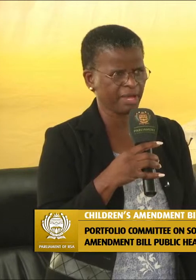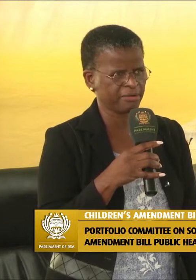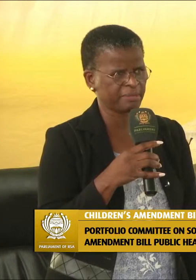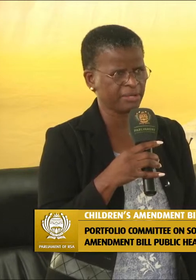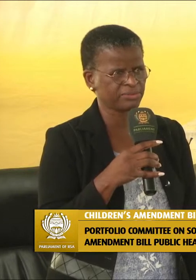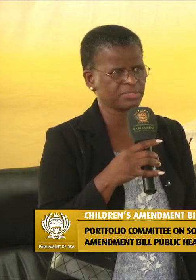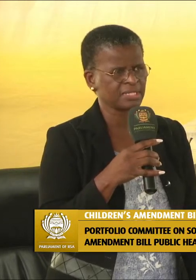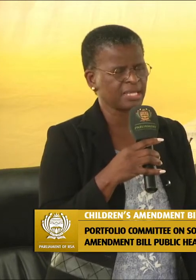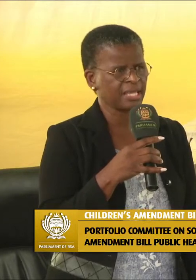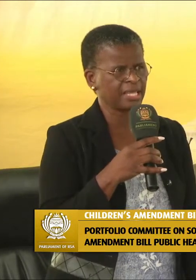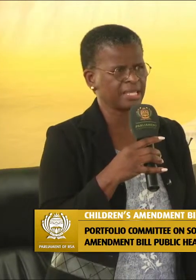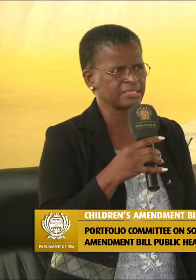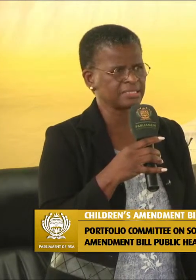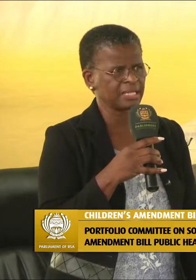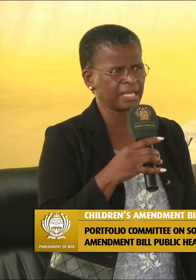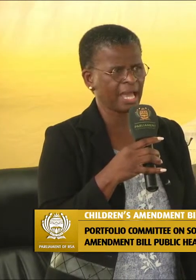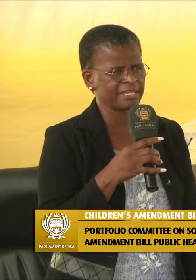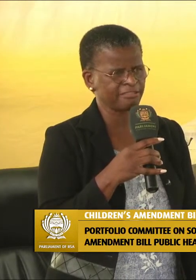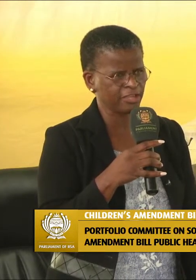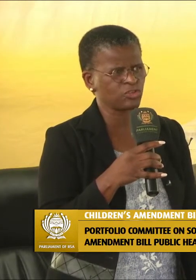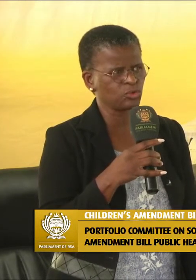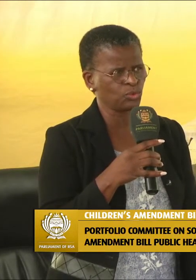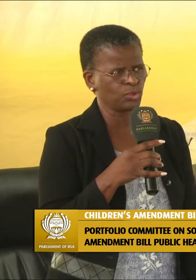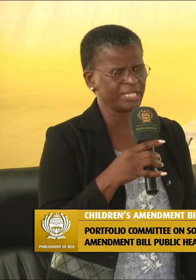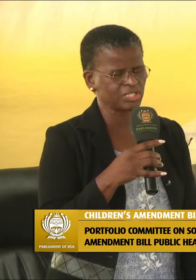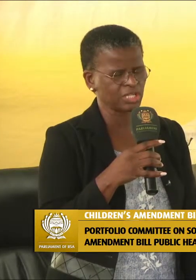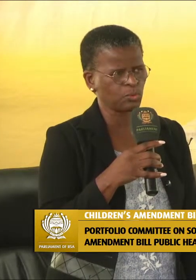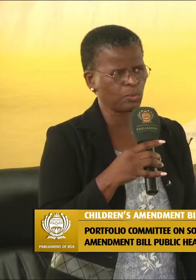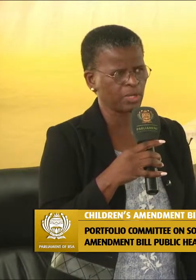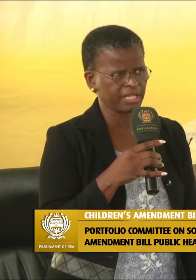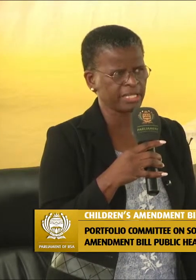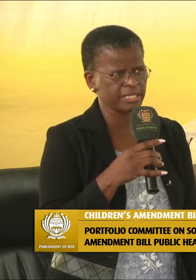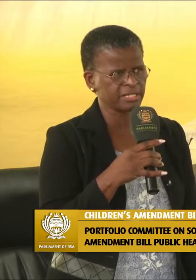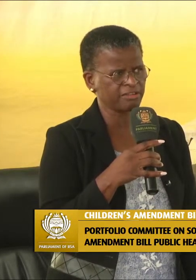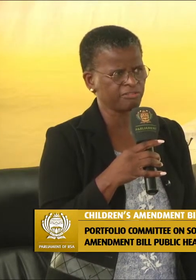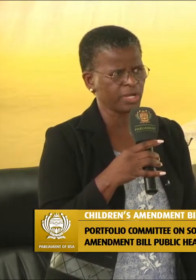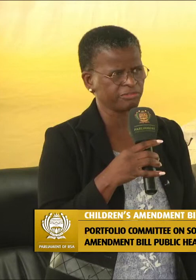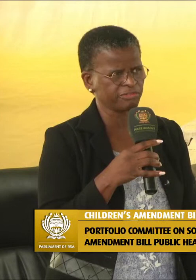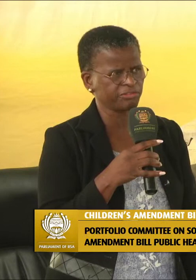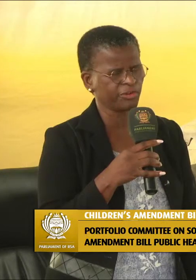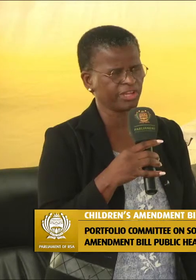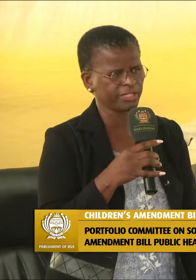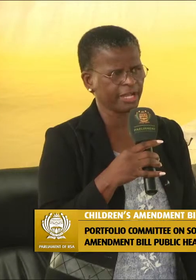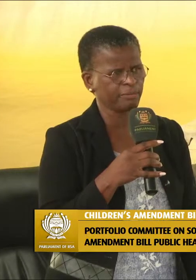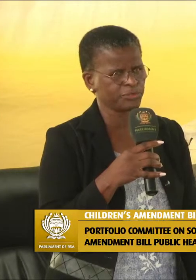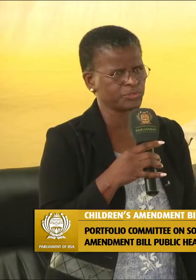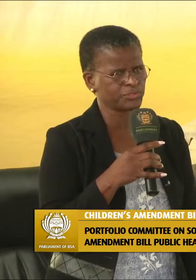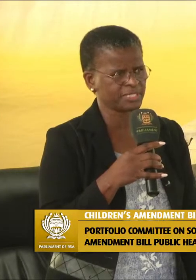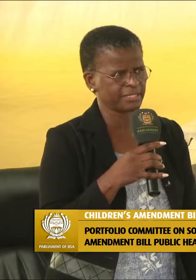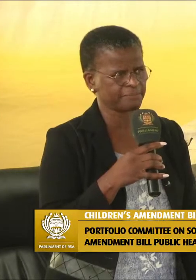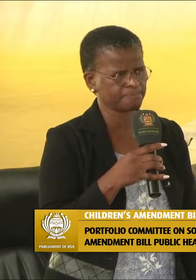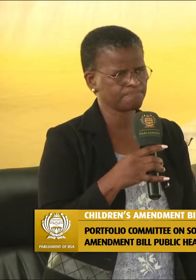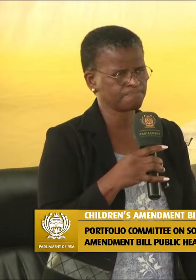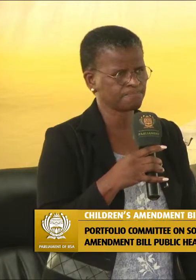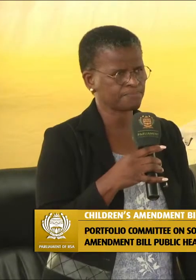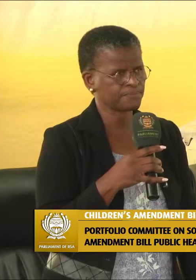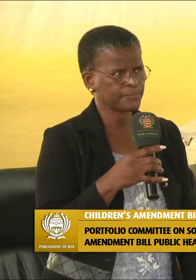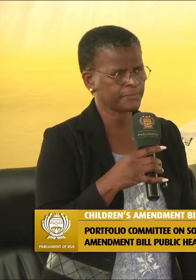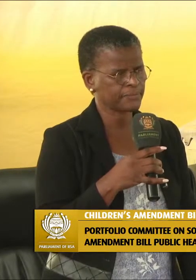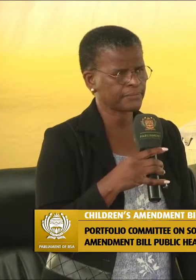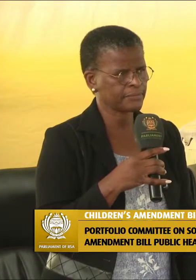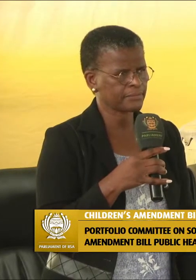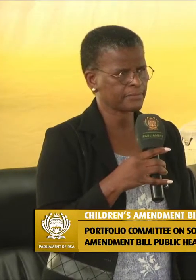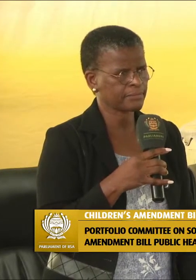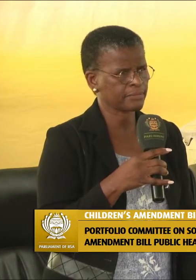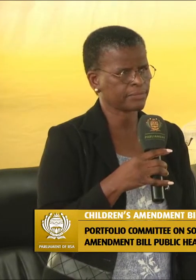very paramount, and I thank you, each and every one of you, for having come through today.